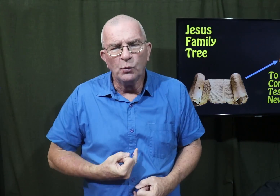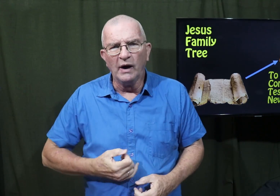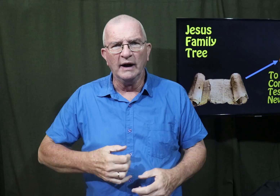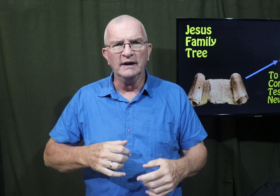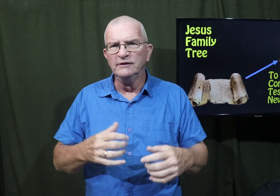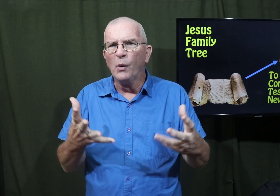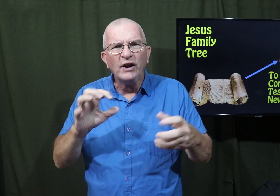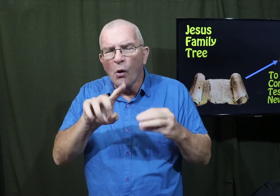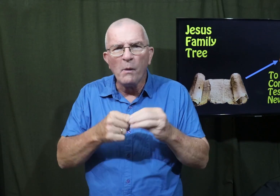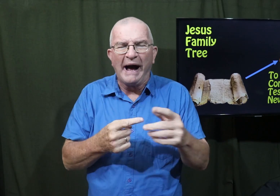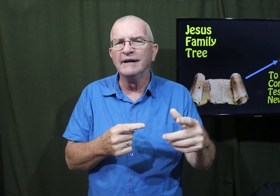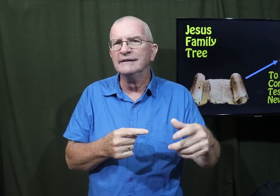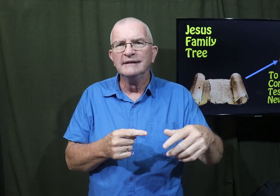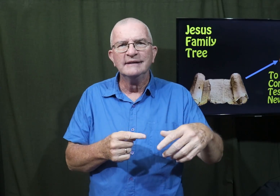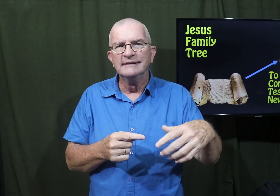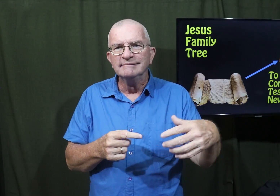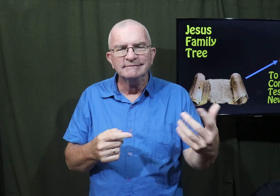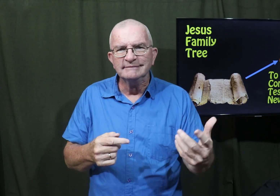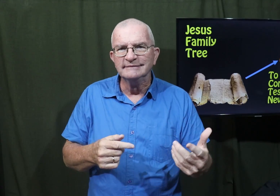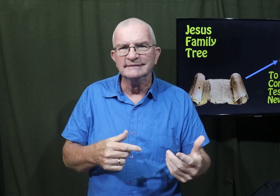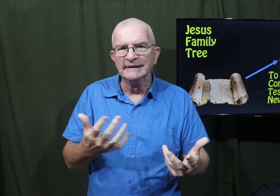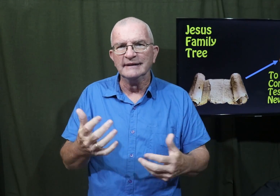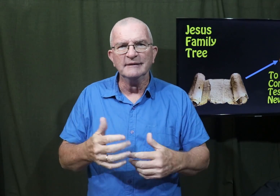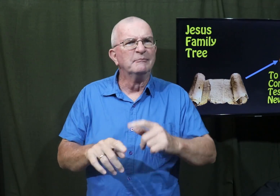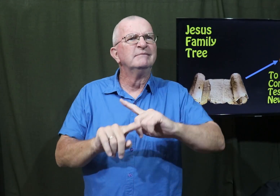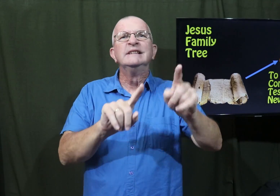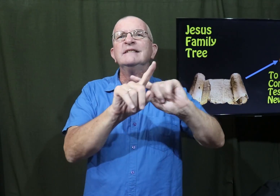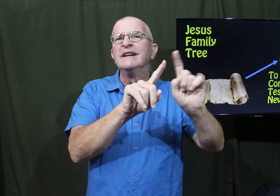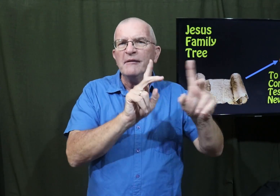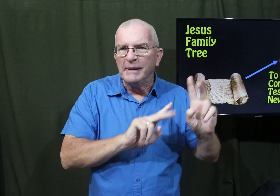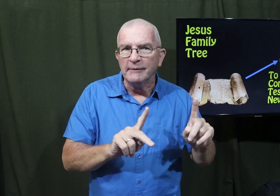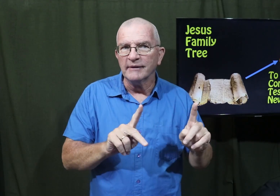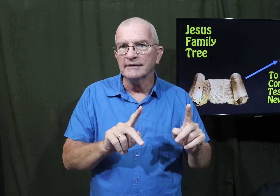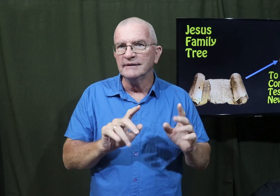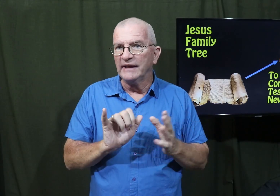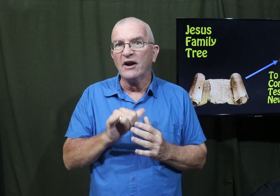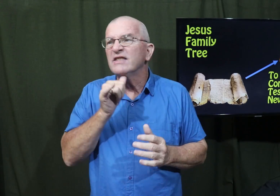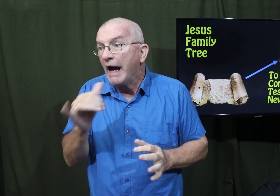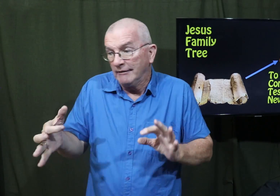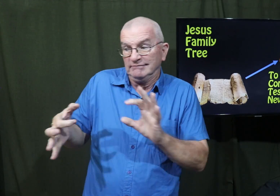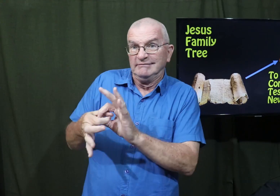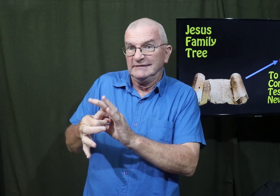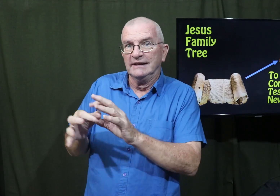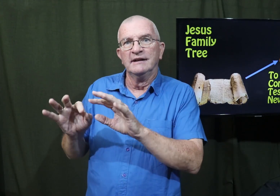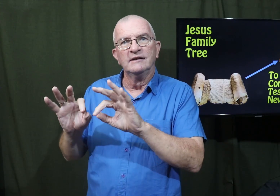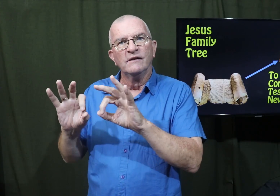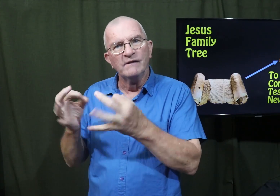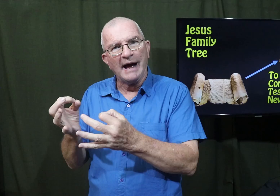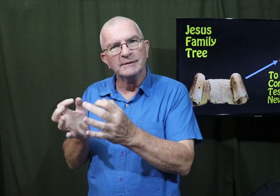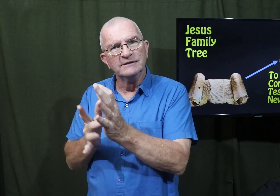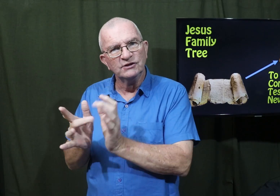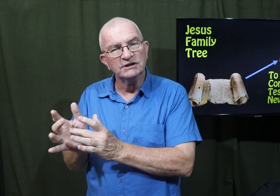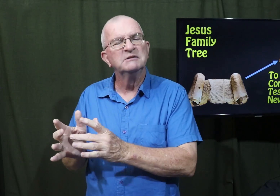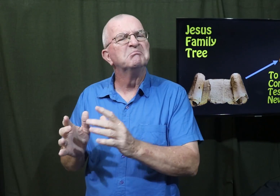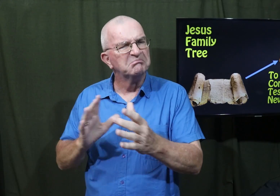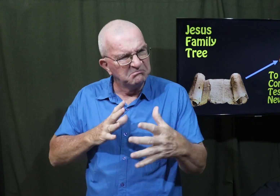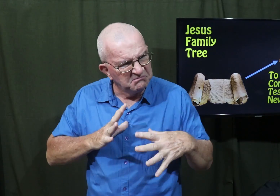maybe Joshua you want to know about different people in the Bible that are not necessarily